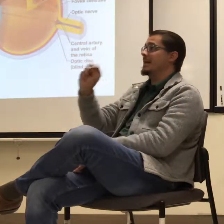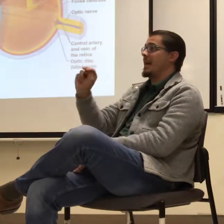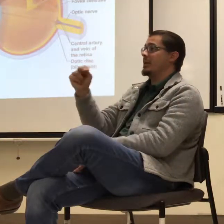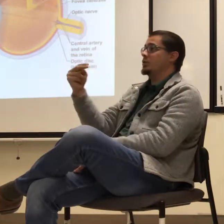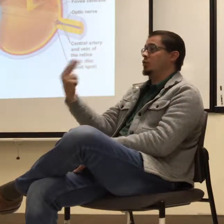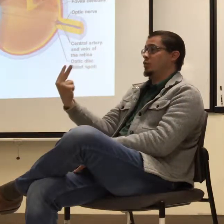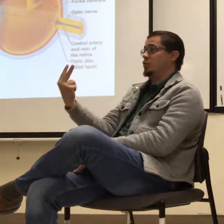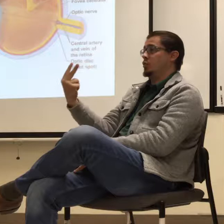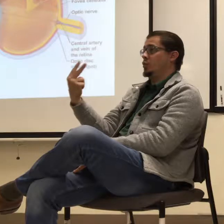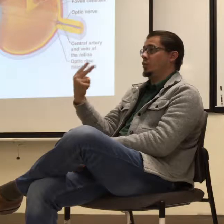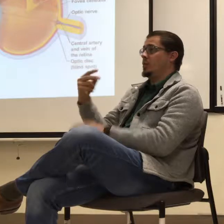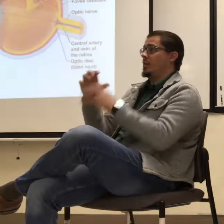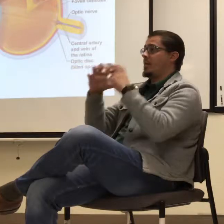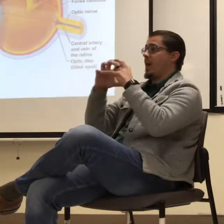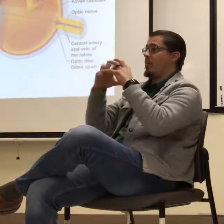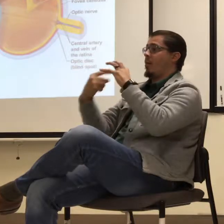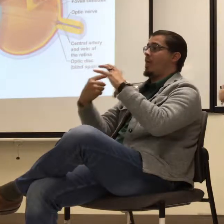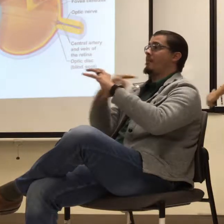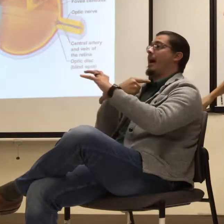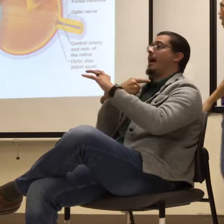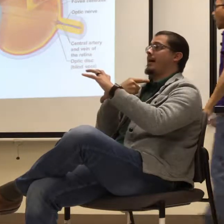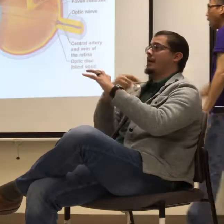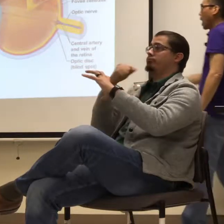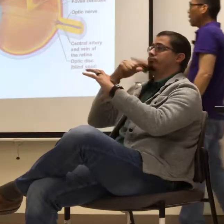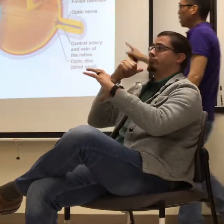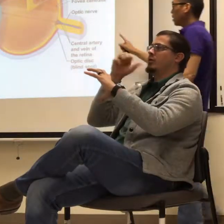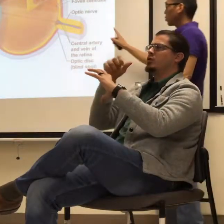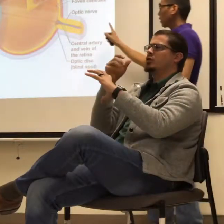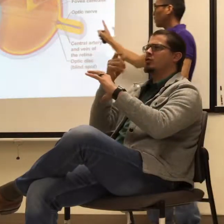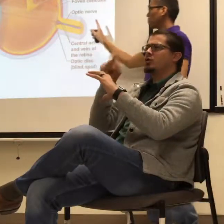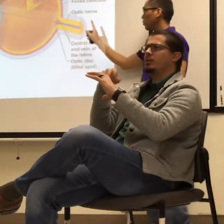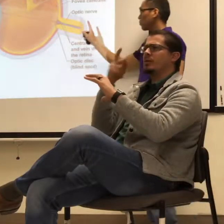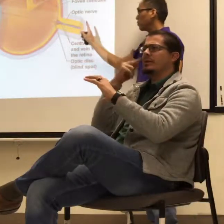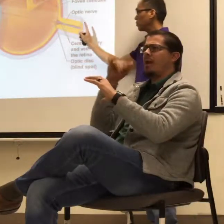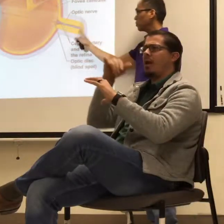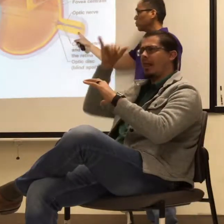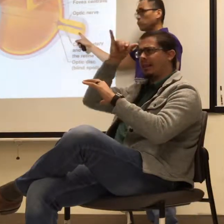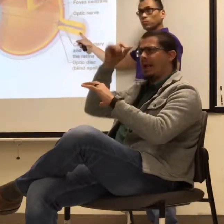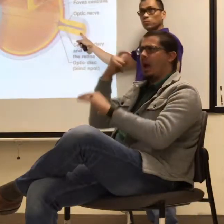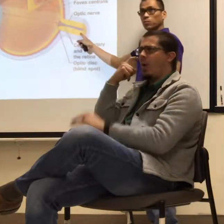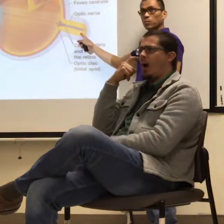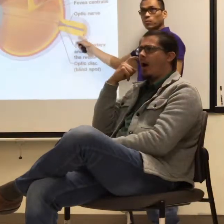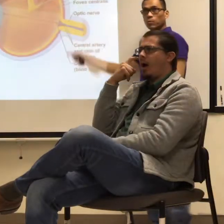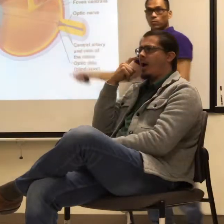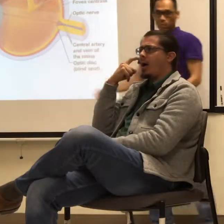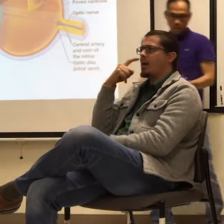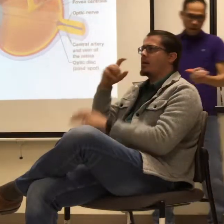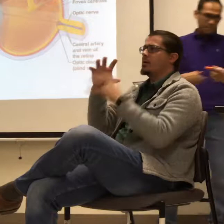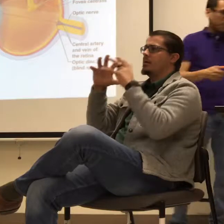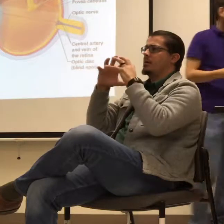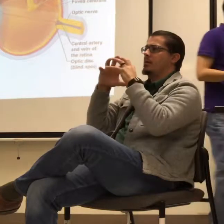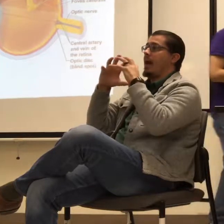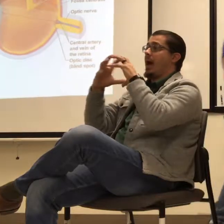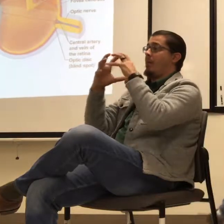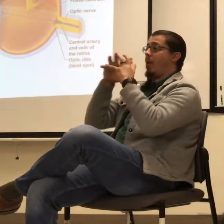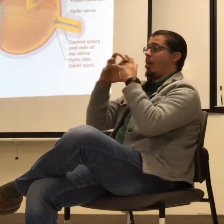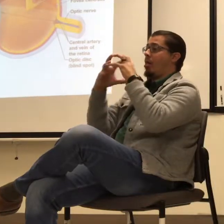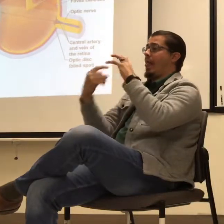out the back of the eyeball. You should be able to see that on your cow eye. Cranial nerve 2, optic